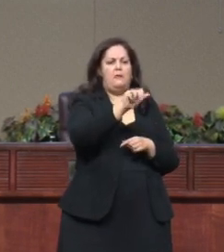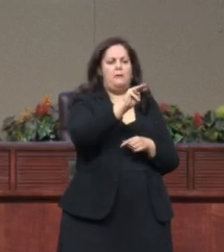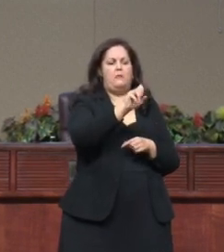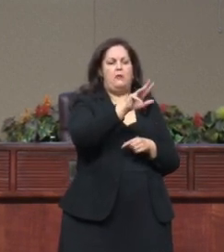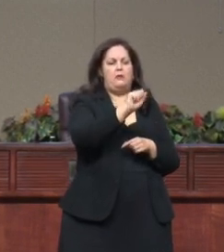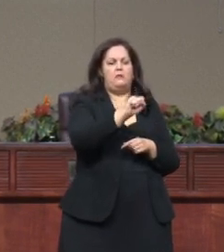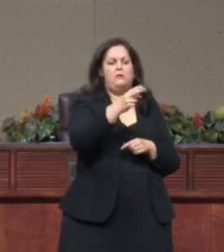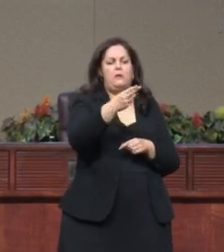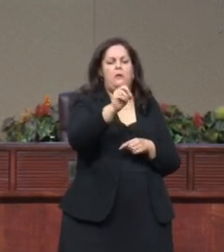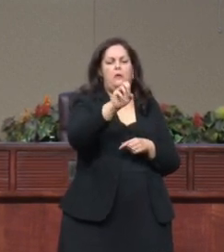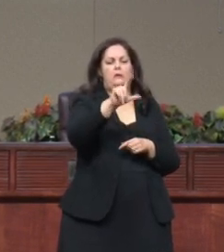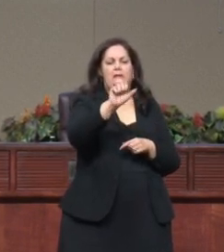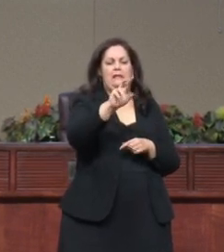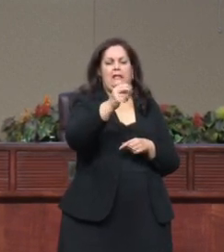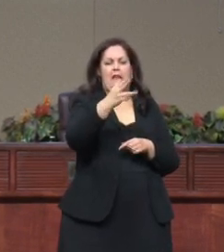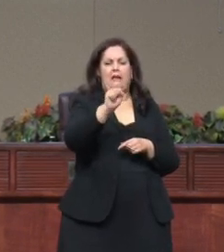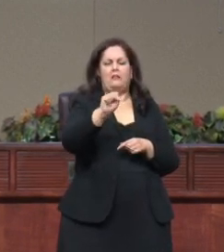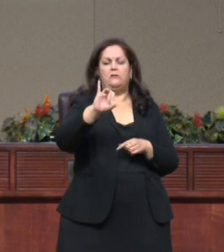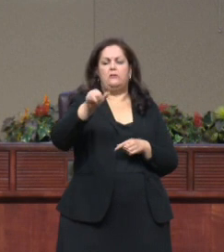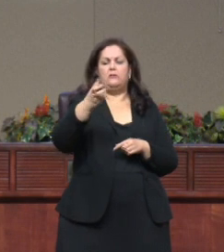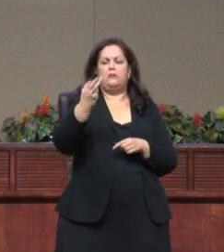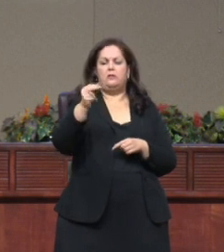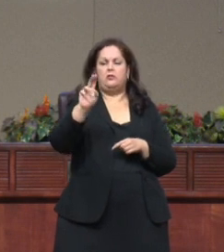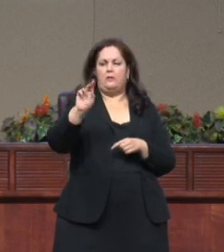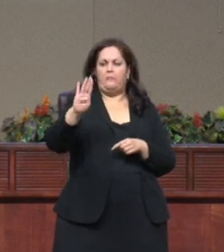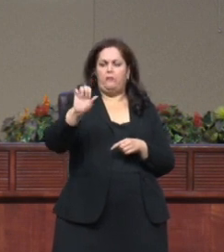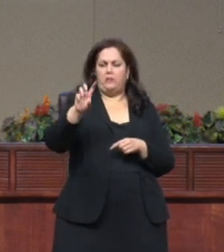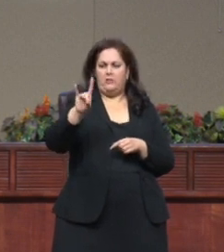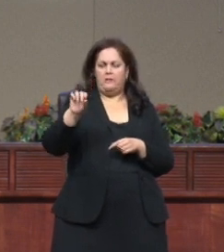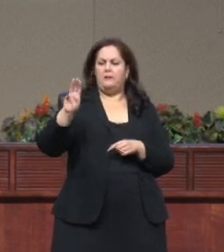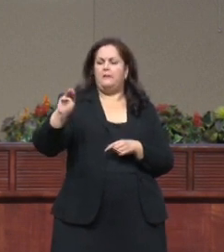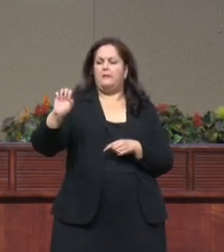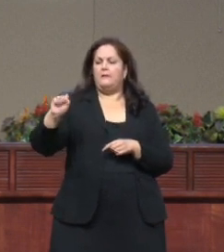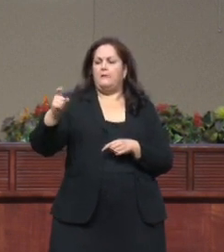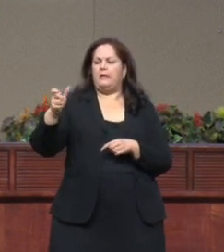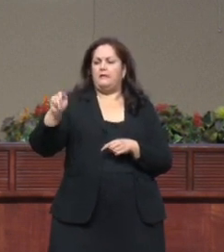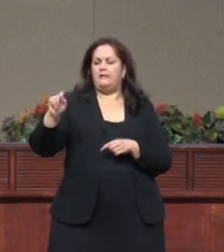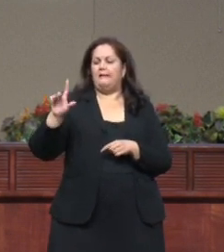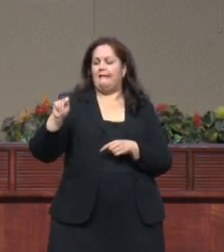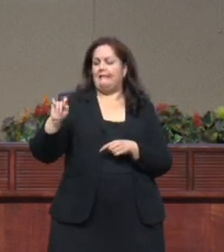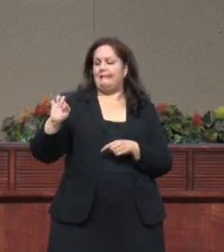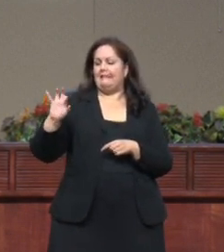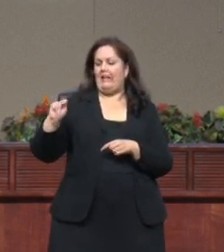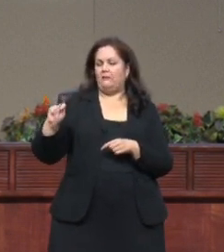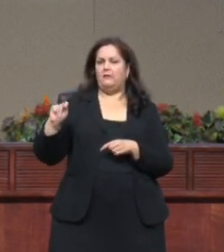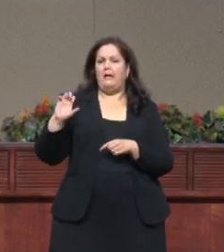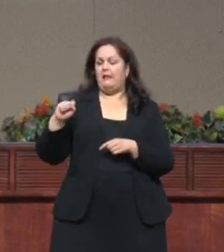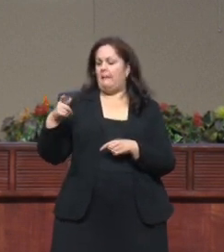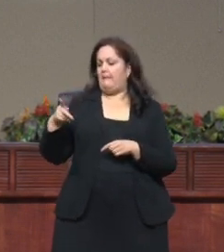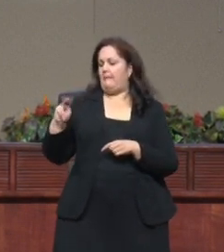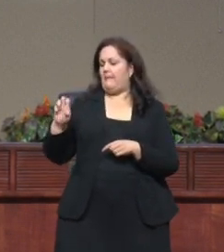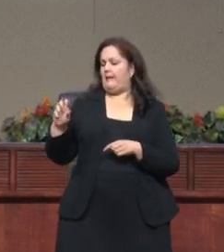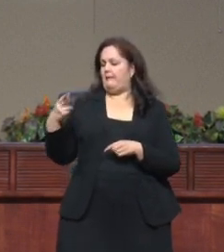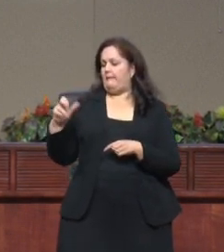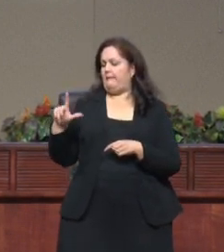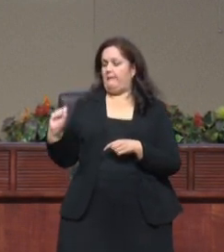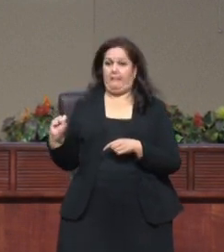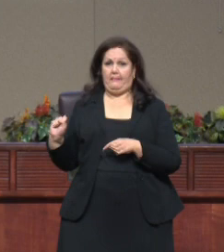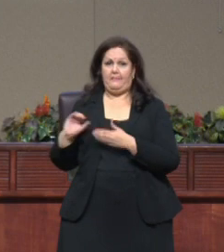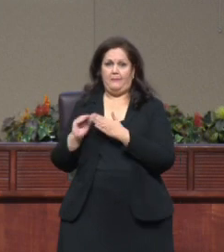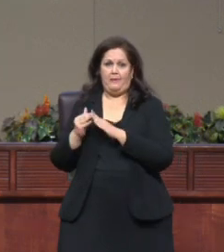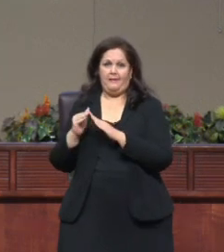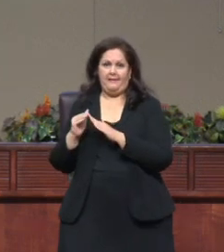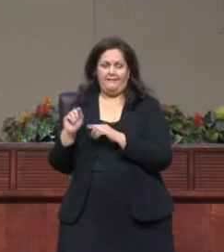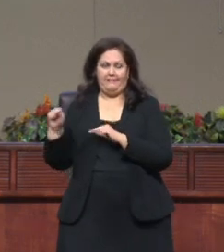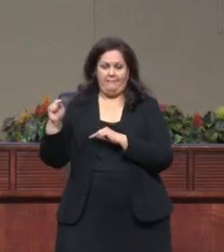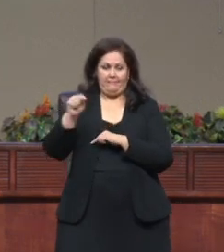Holden Heights, John Bridges, Maxey, Taft, and Pine Hills Community Centers. If you haven't